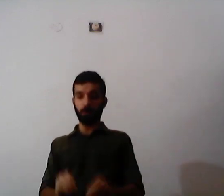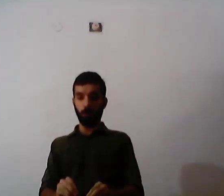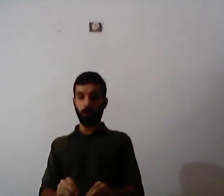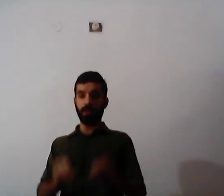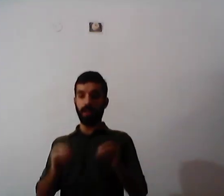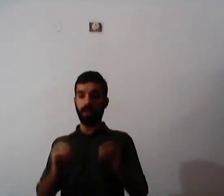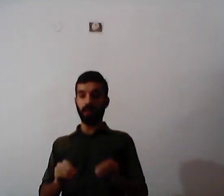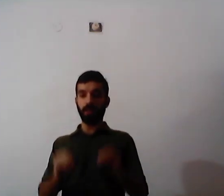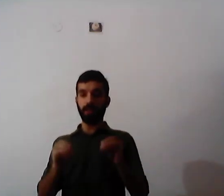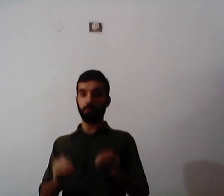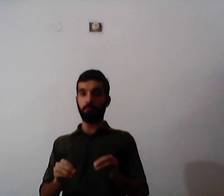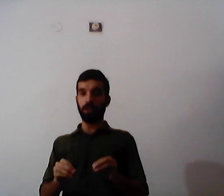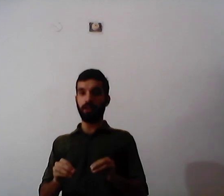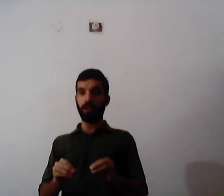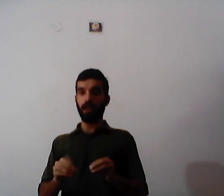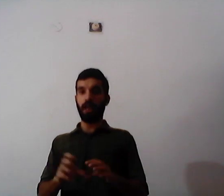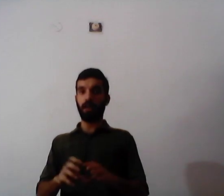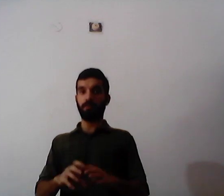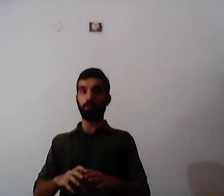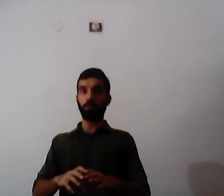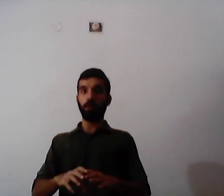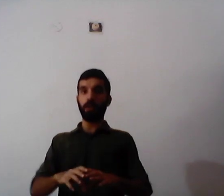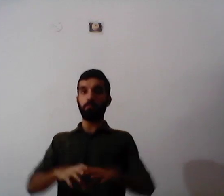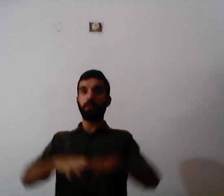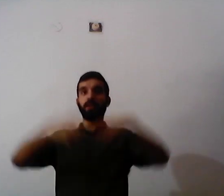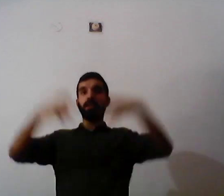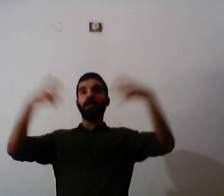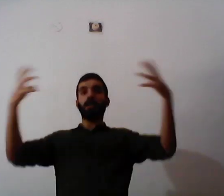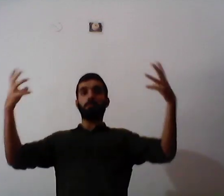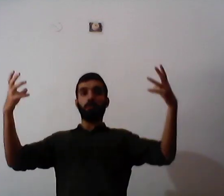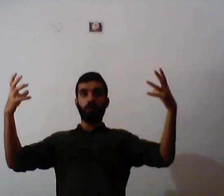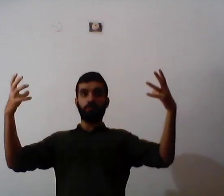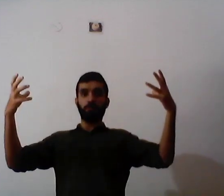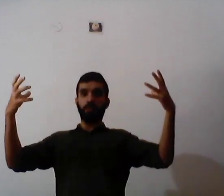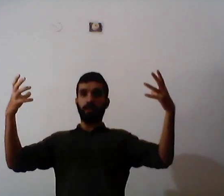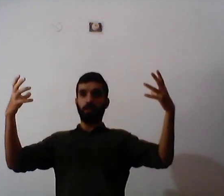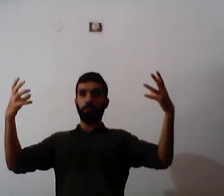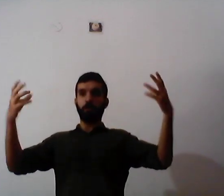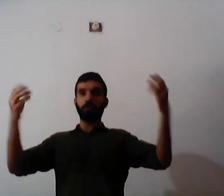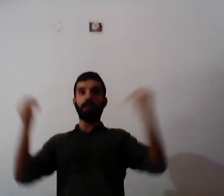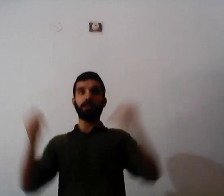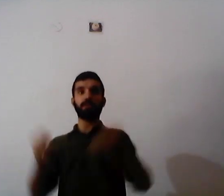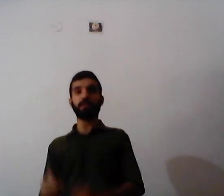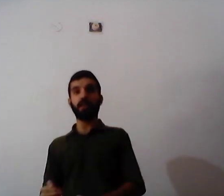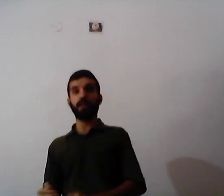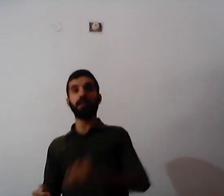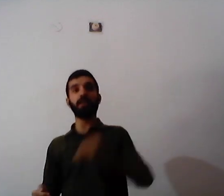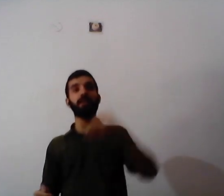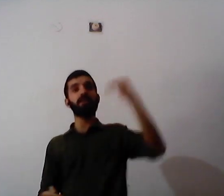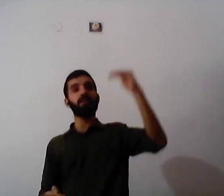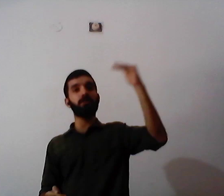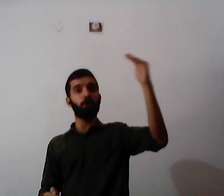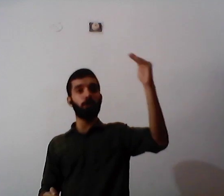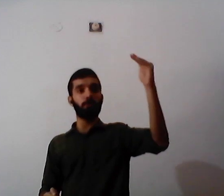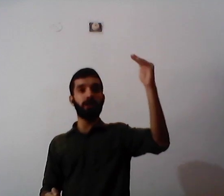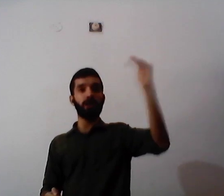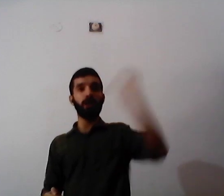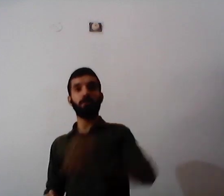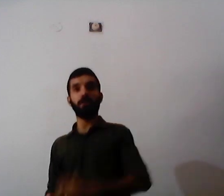dissolved air in the blood have to immediately come out of the blood, because there is a sudden decrease in solubility when you